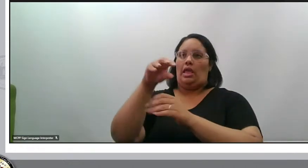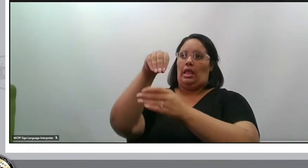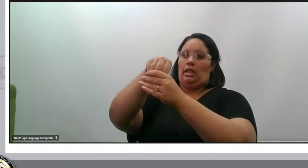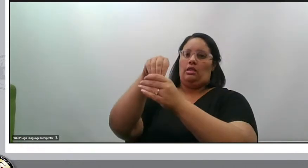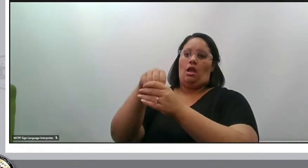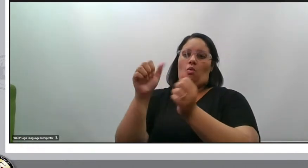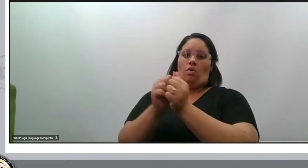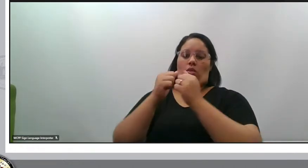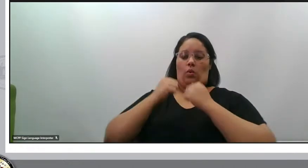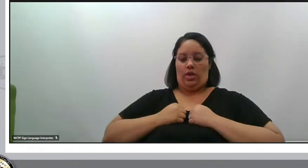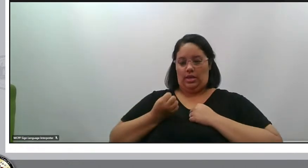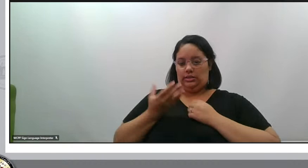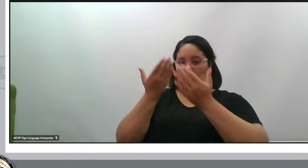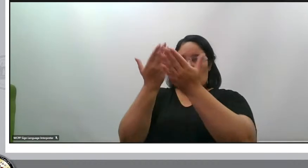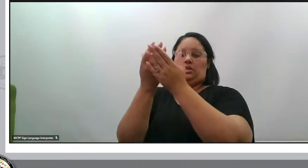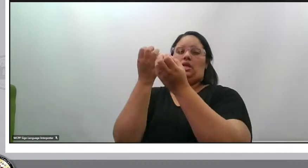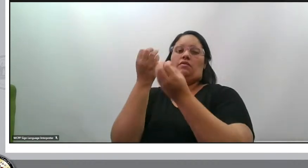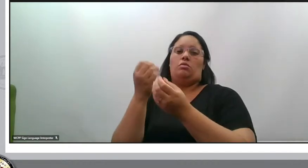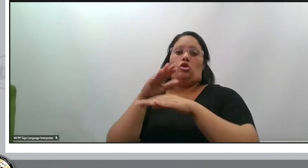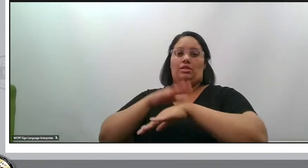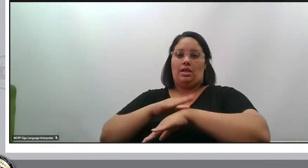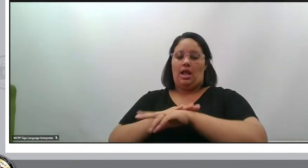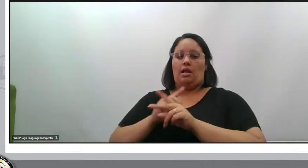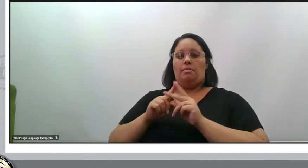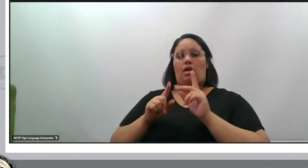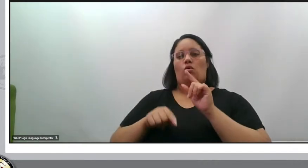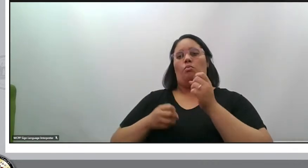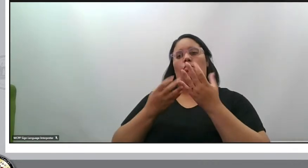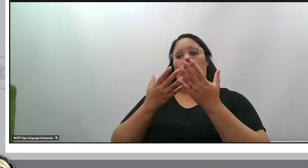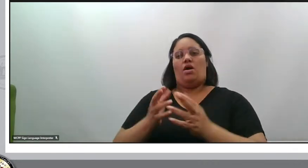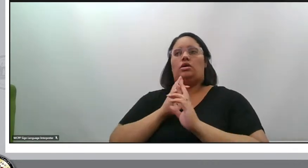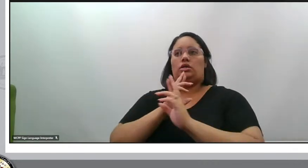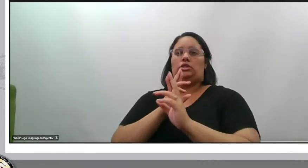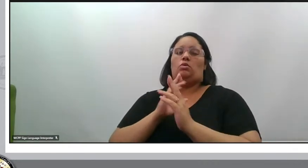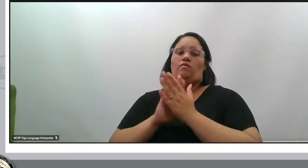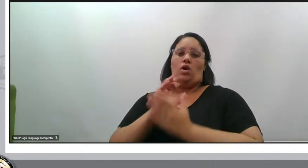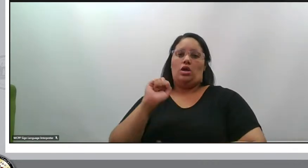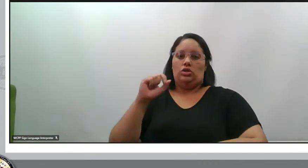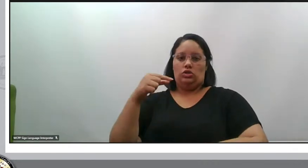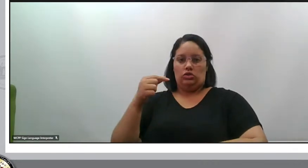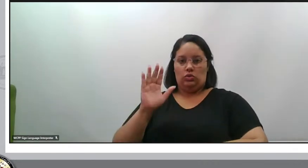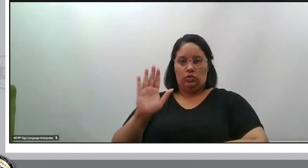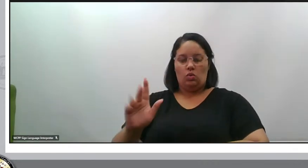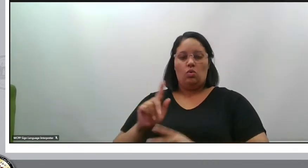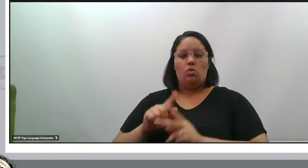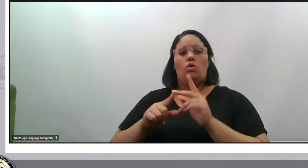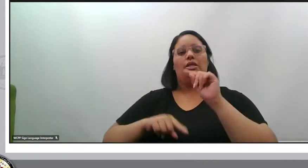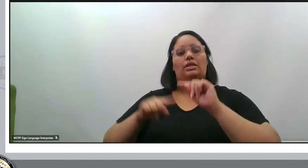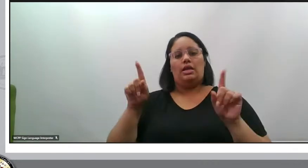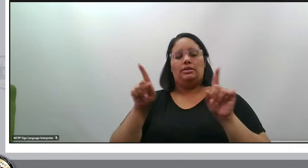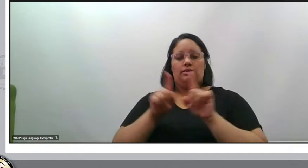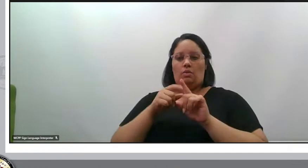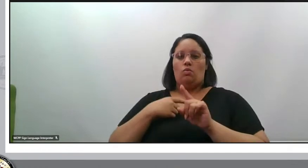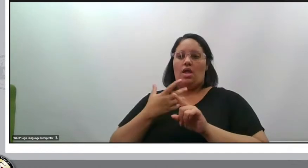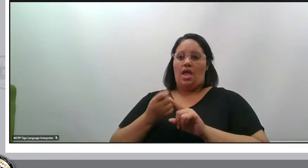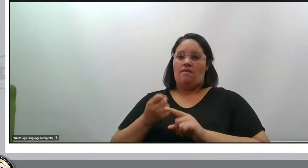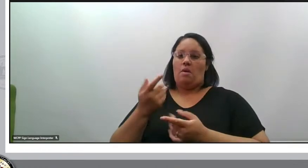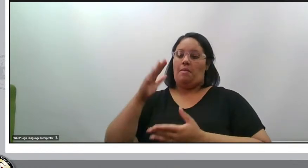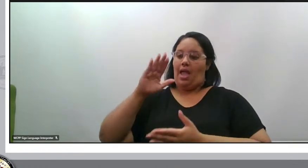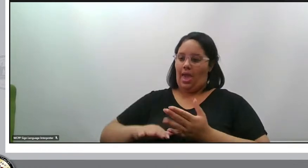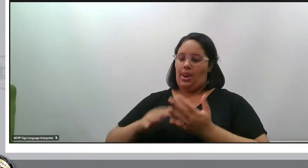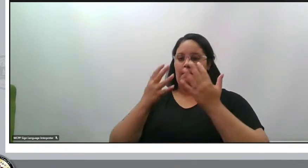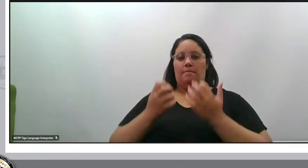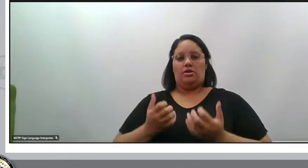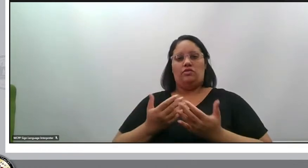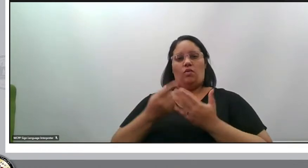us submitting information on time as well as providing responses to the AG. There has been a trend where we actually have come under budget specifically